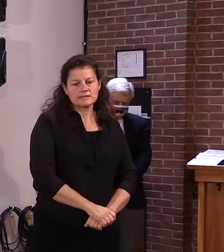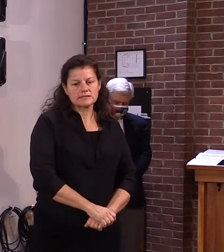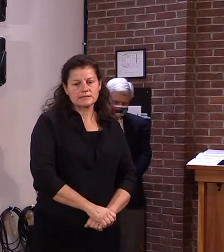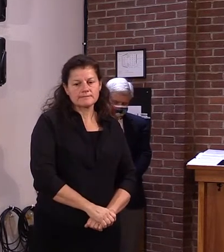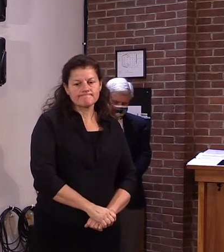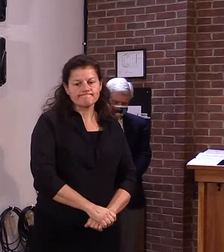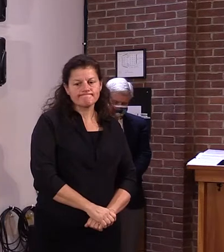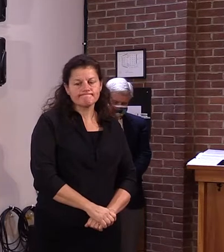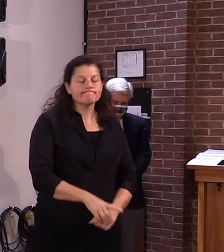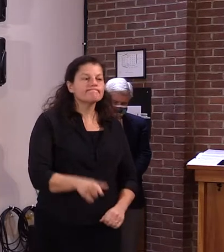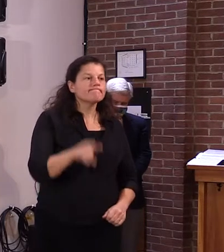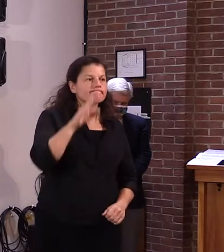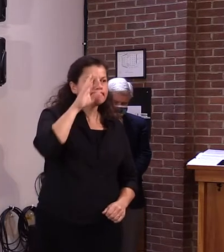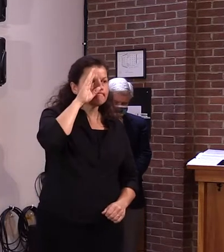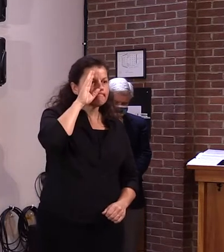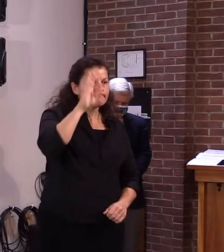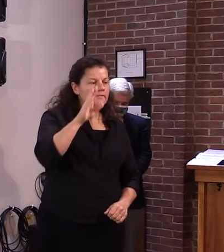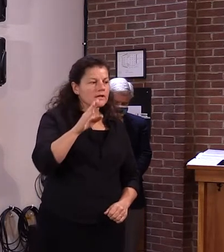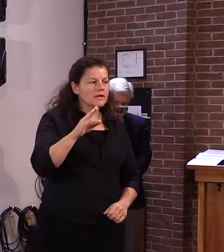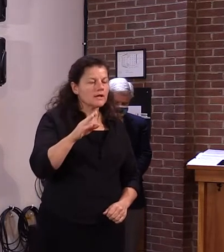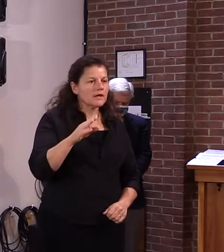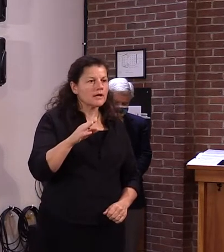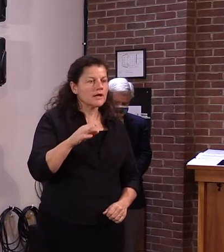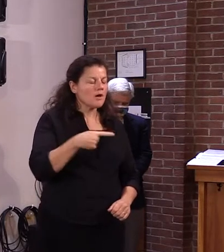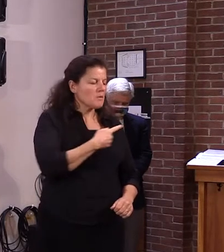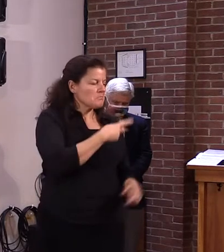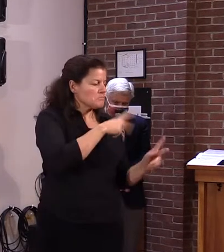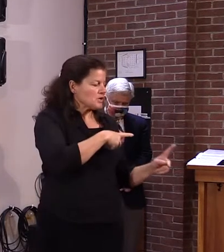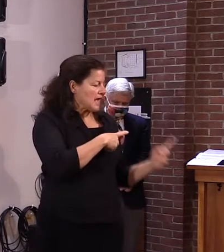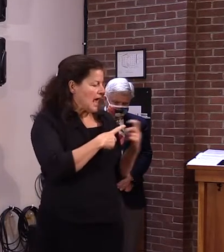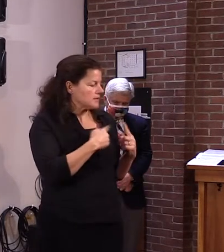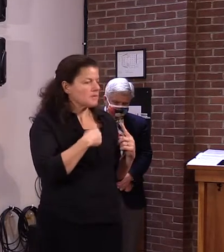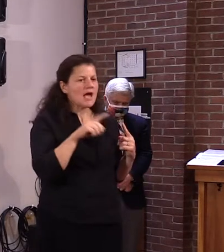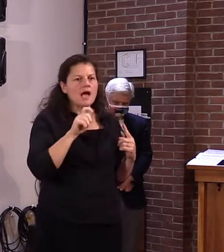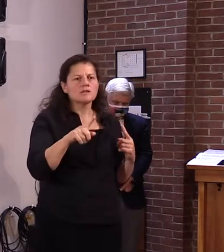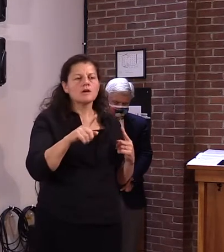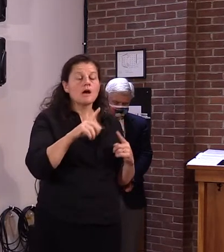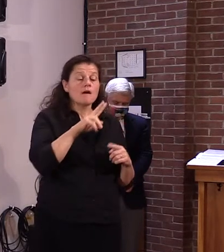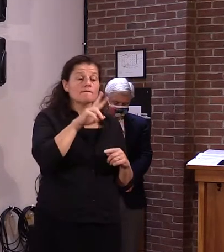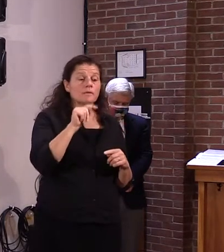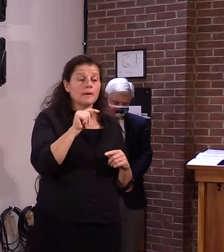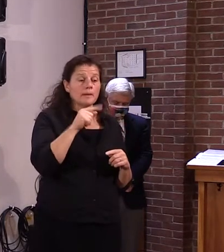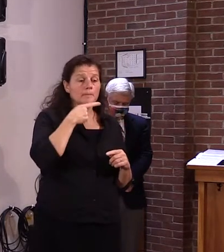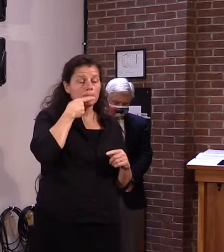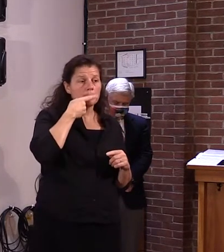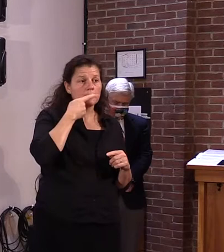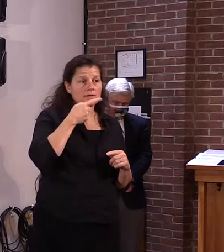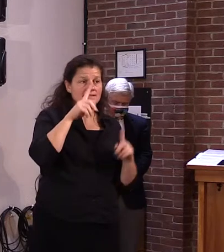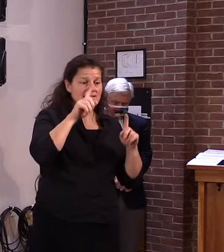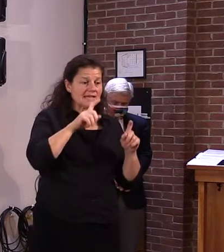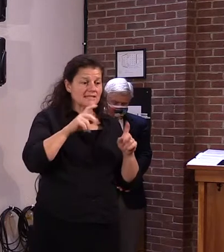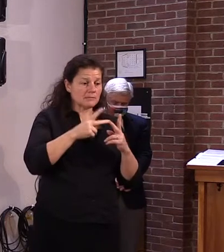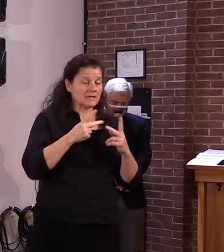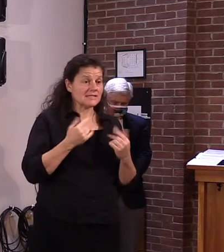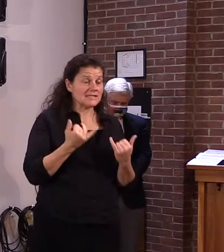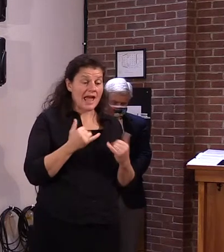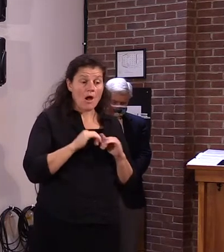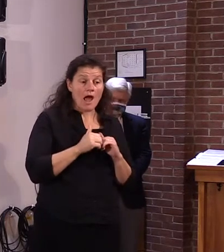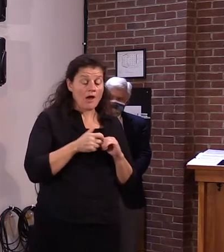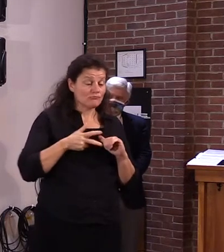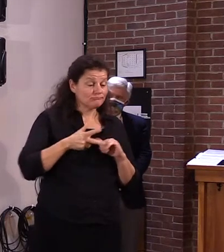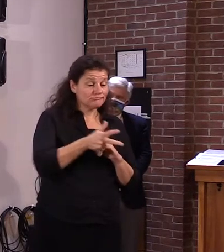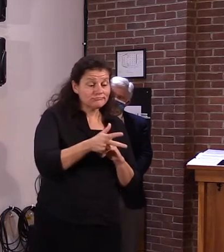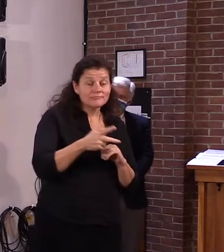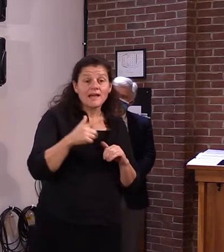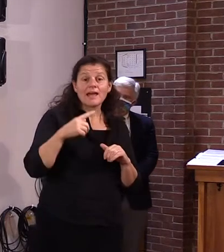Hi. A question for a viewer who wanted to know, what's going to happen to all the Vermont pop-up testing sites that are currently held outside when the weather turns colder in the